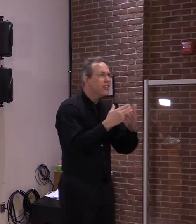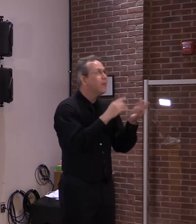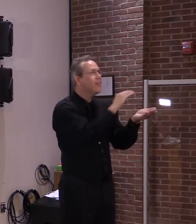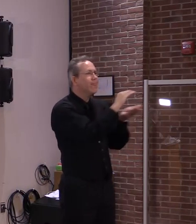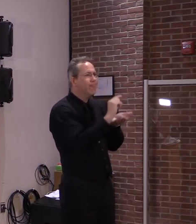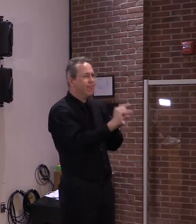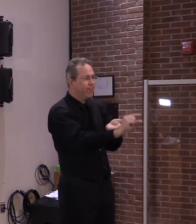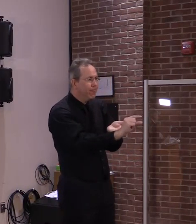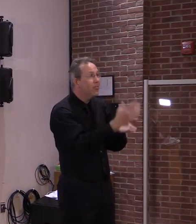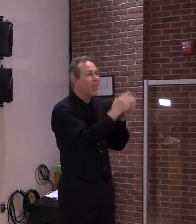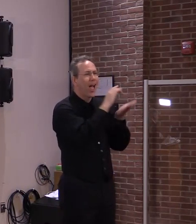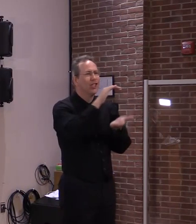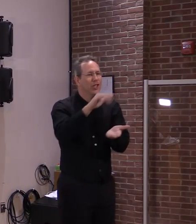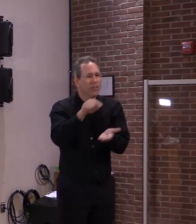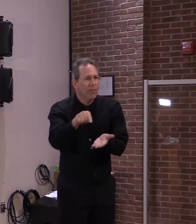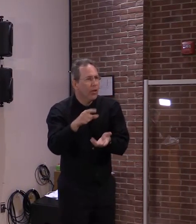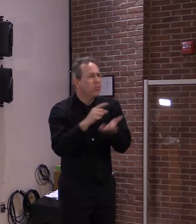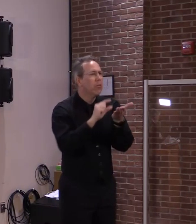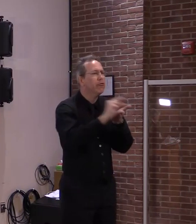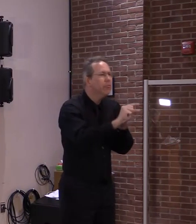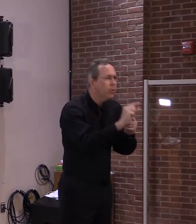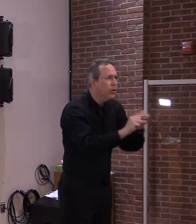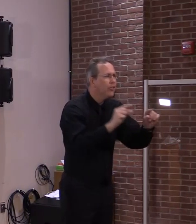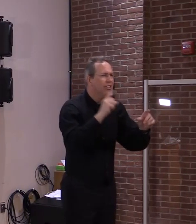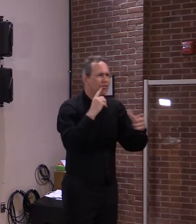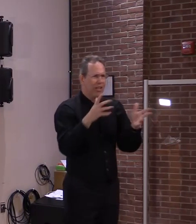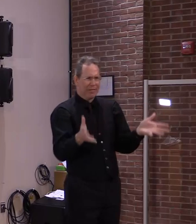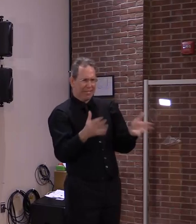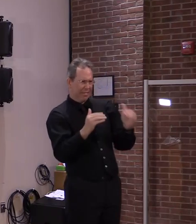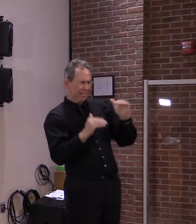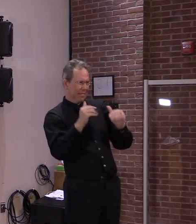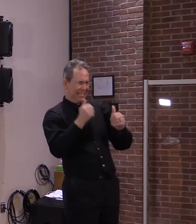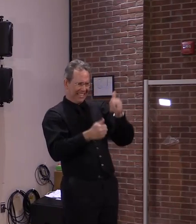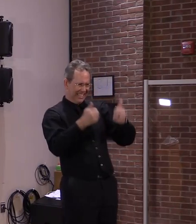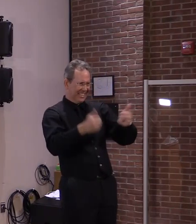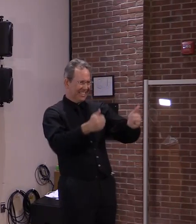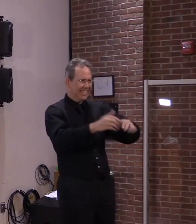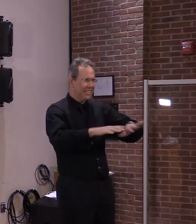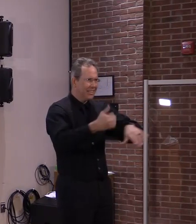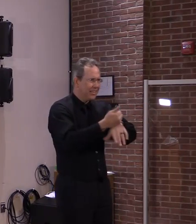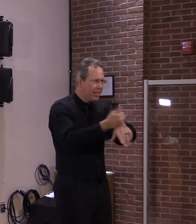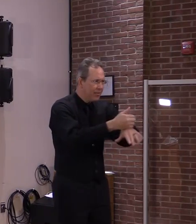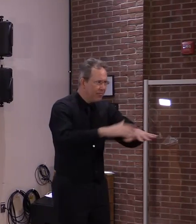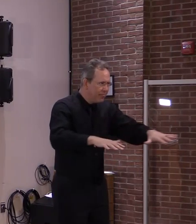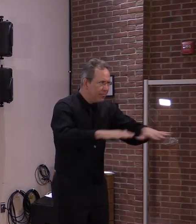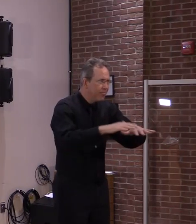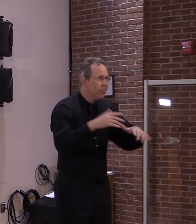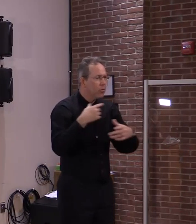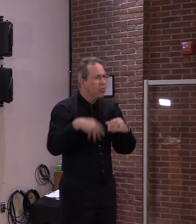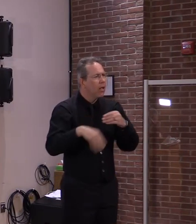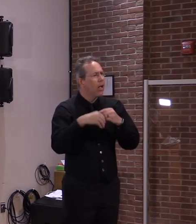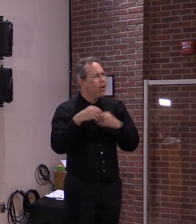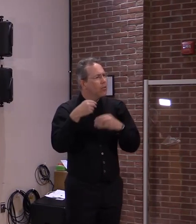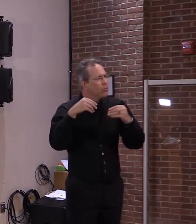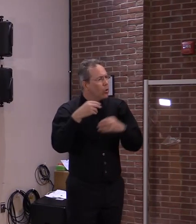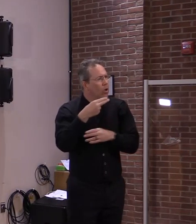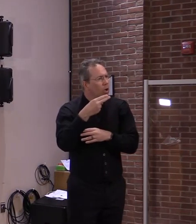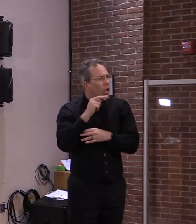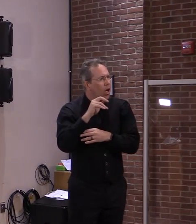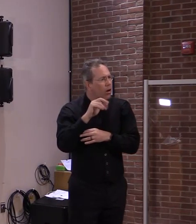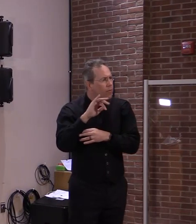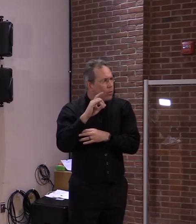many locations and as many people as possible with the addition of Hannaford across the state and with the addition of more